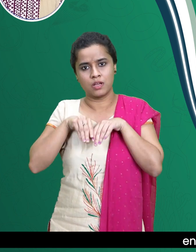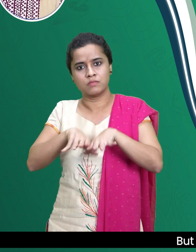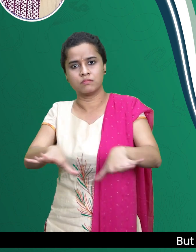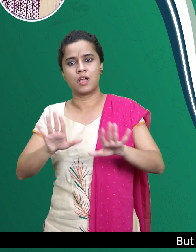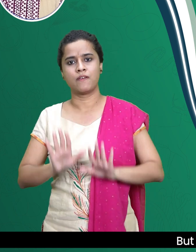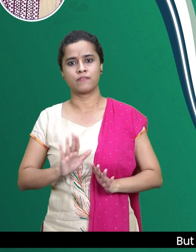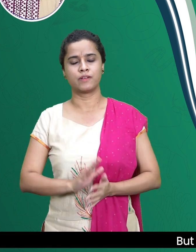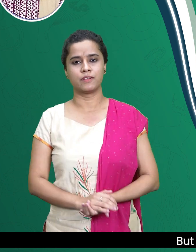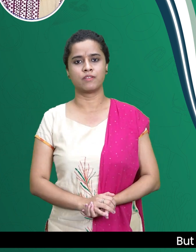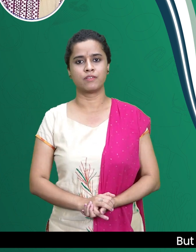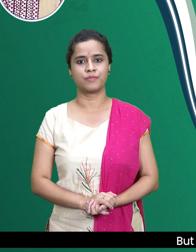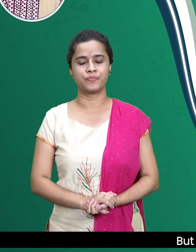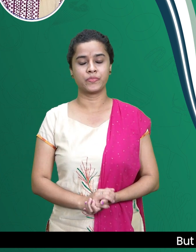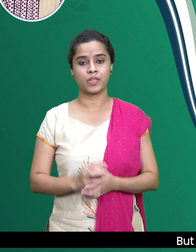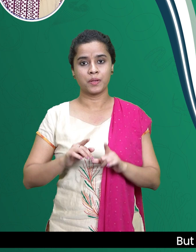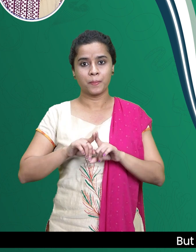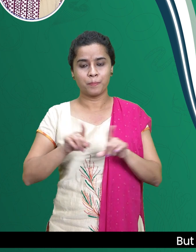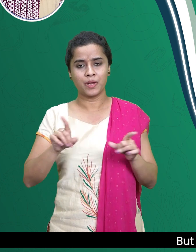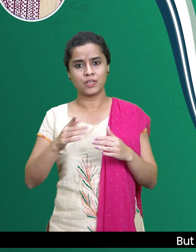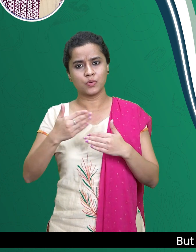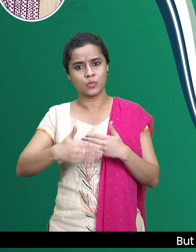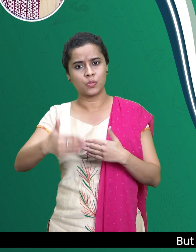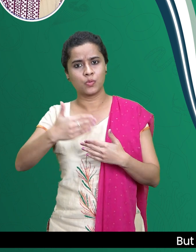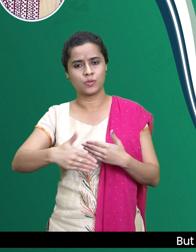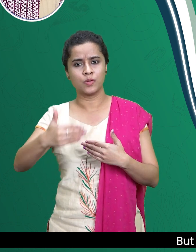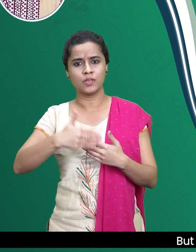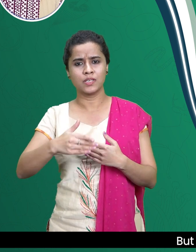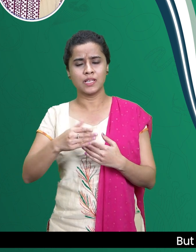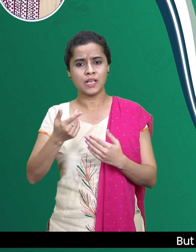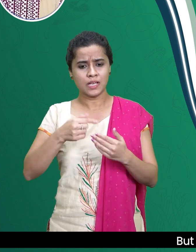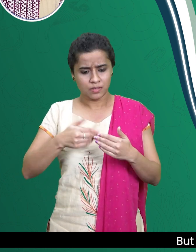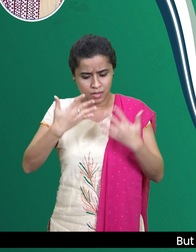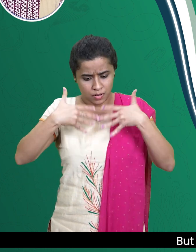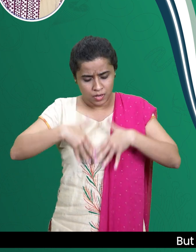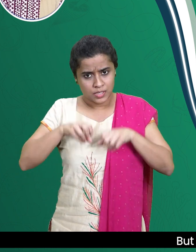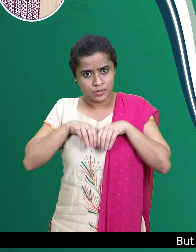But it goes on to infect the brain.